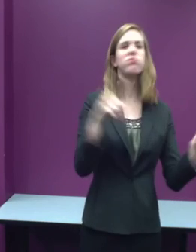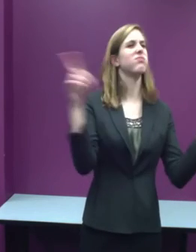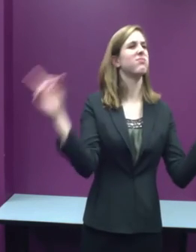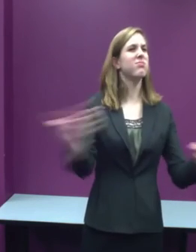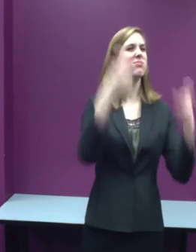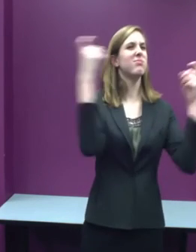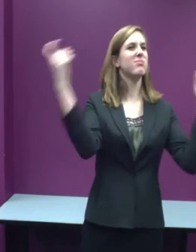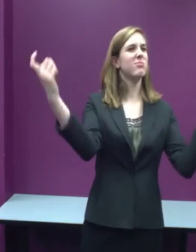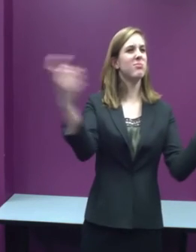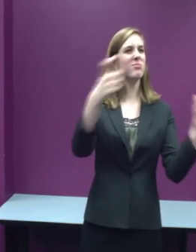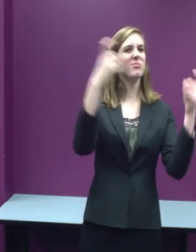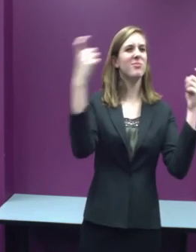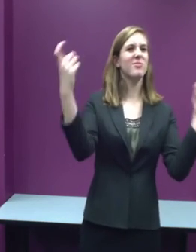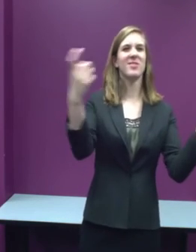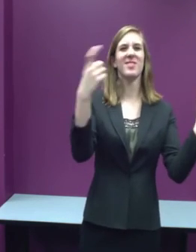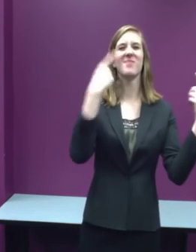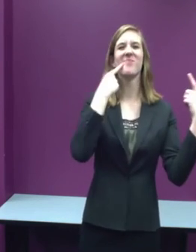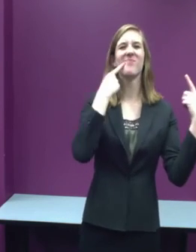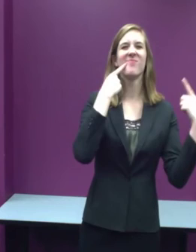way to the Pacific alive.